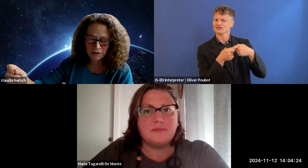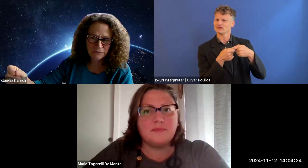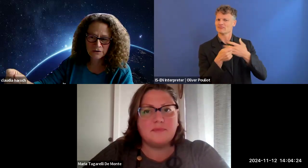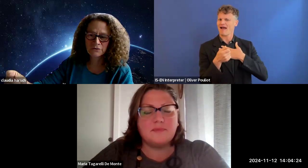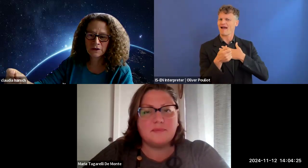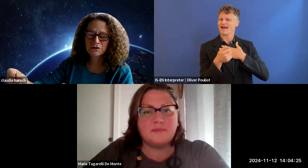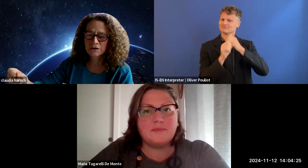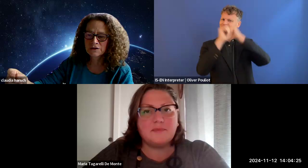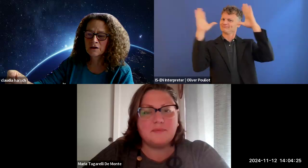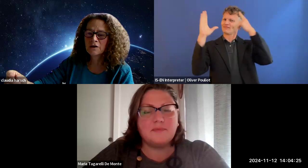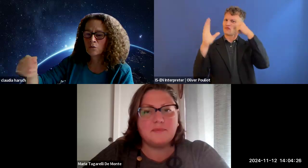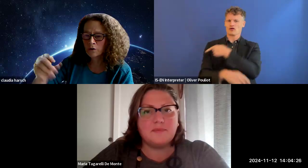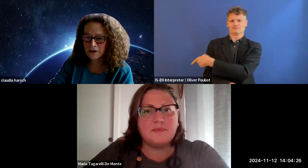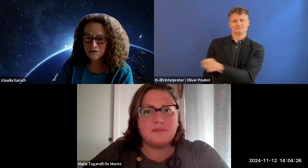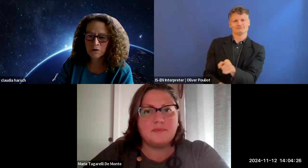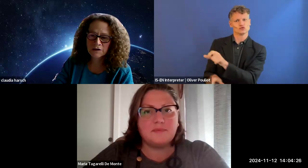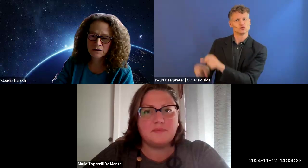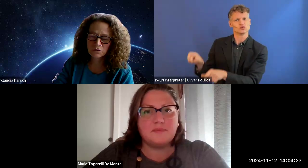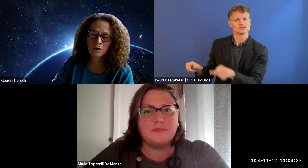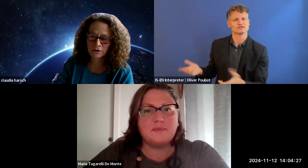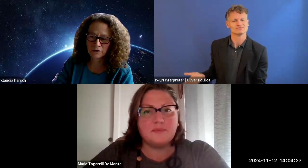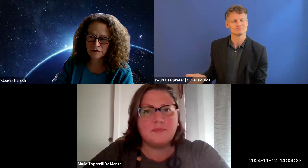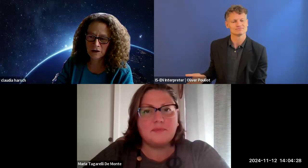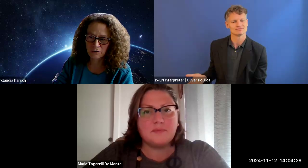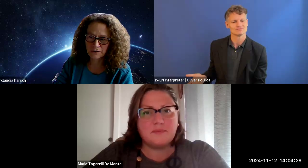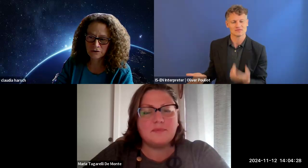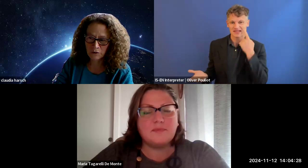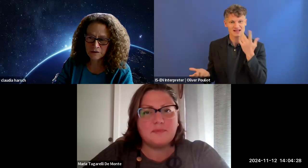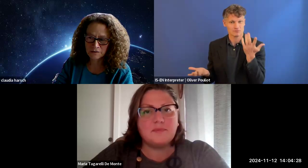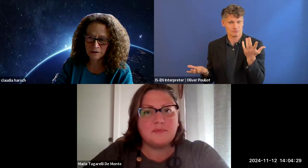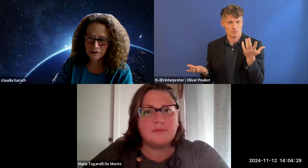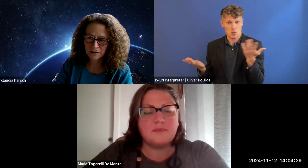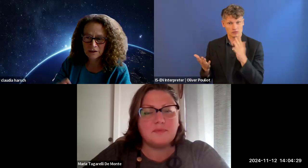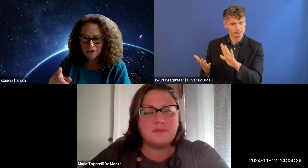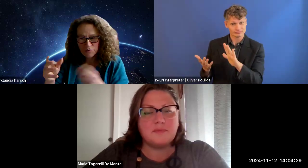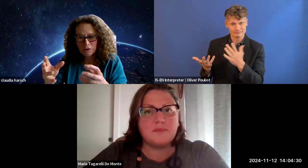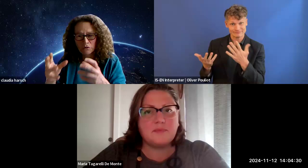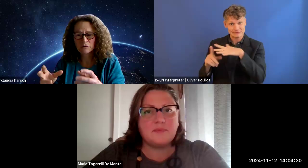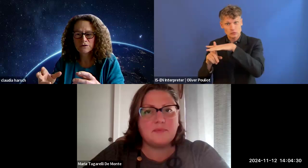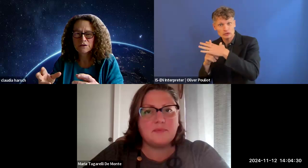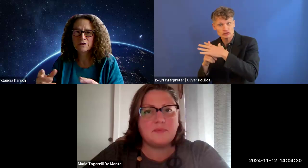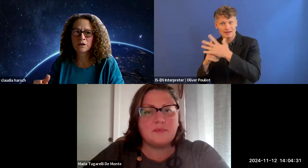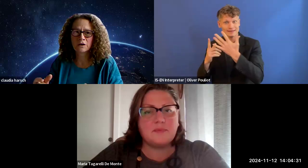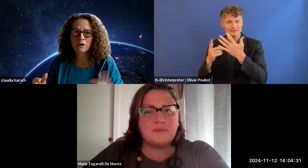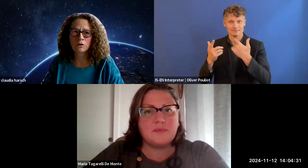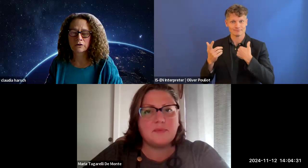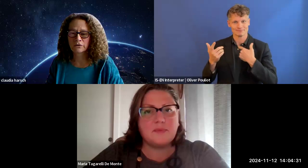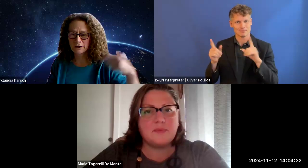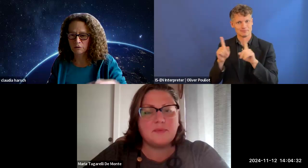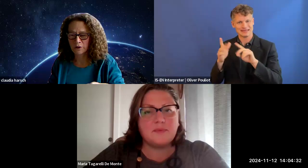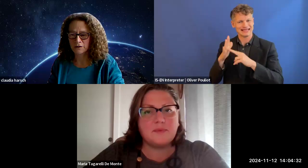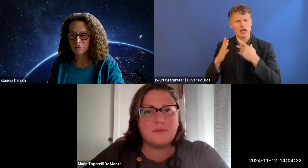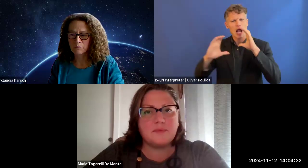which communicative situations, what aspects your learners are going to master. And that's where you also see where the